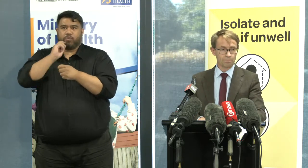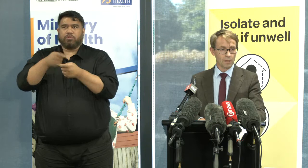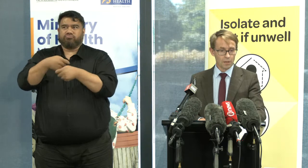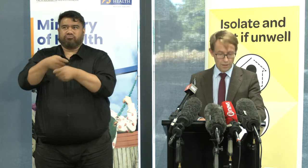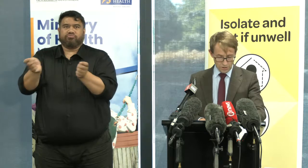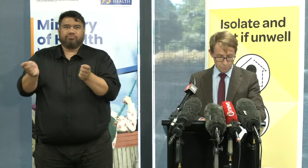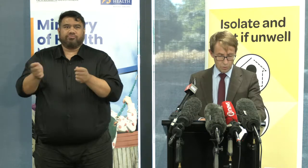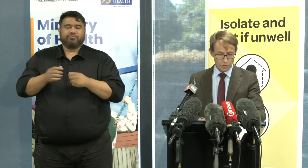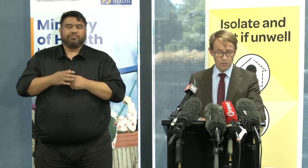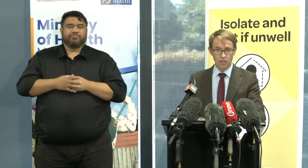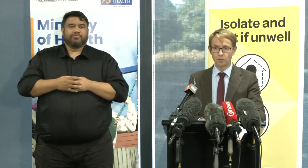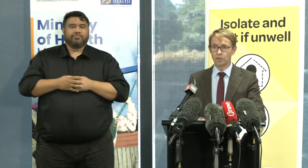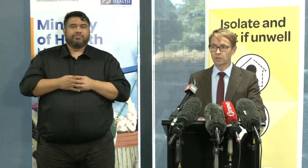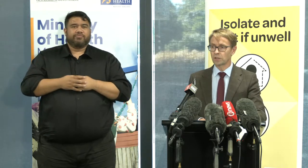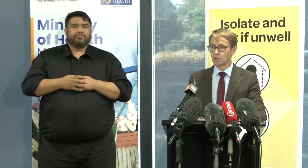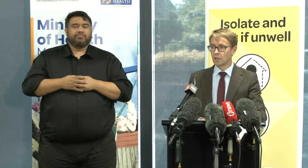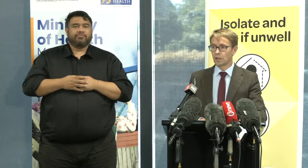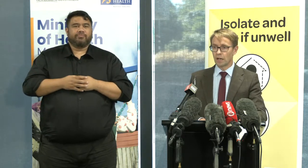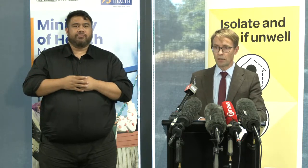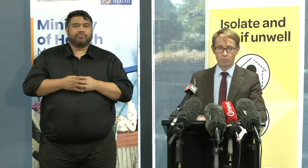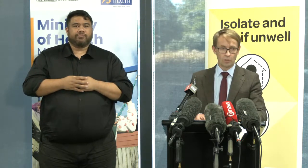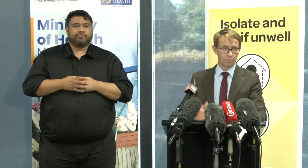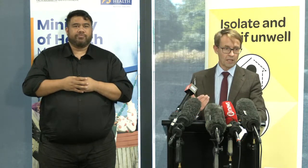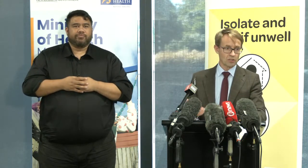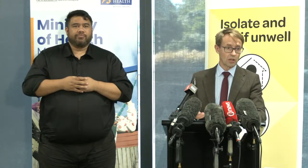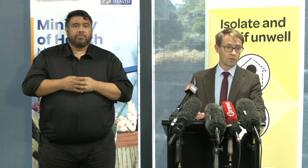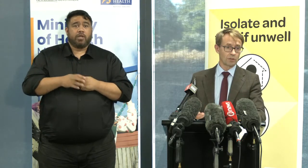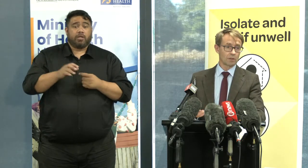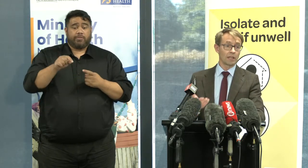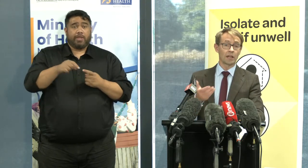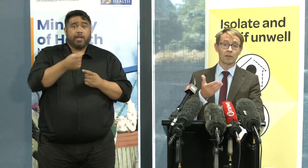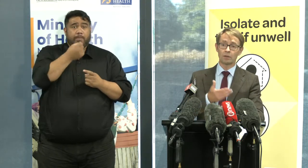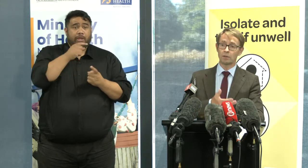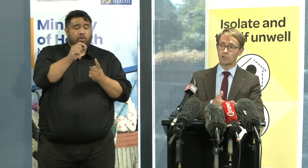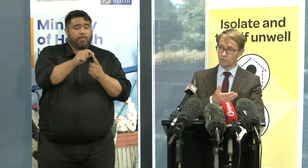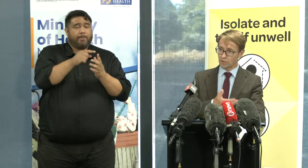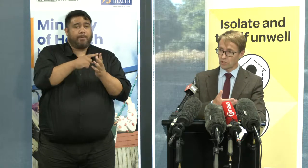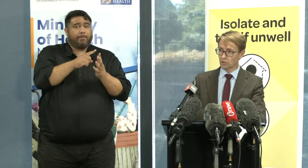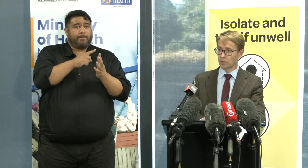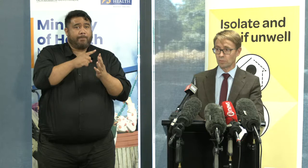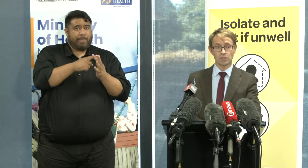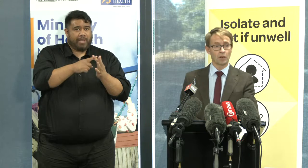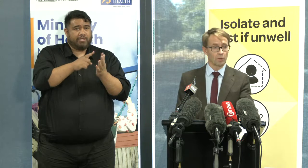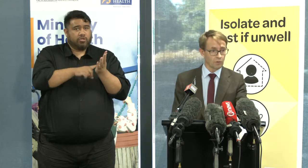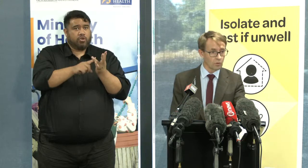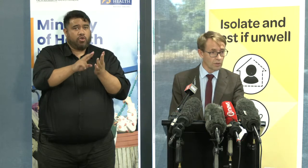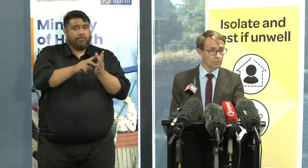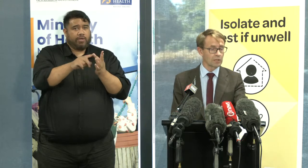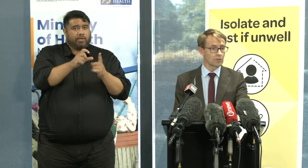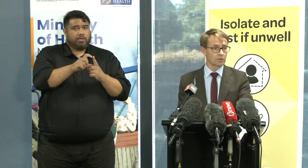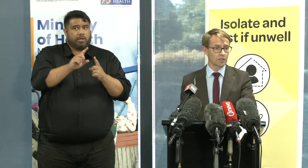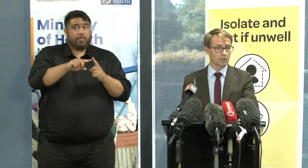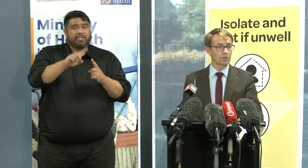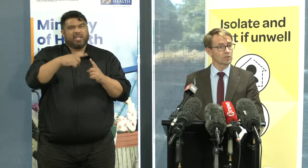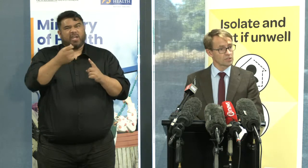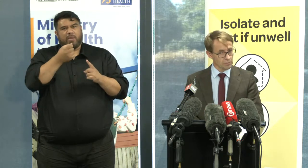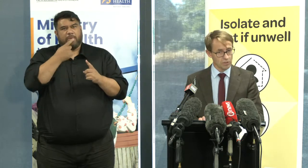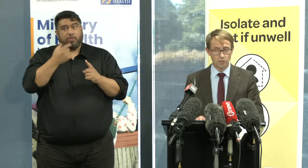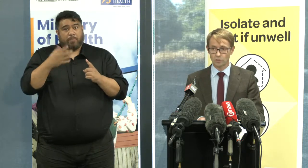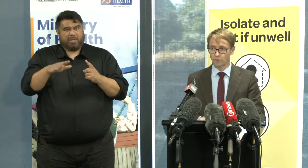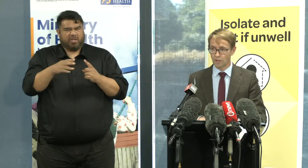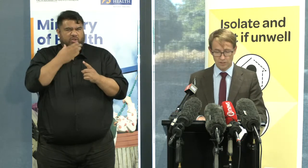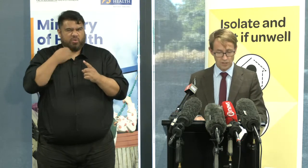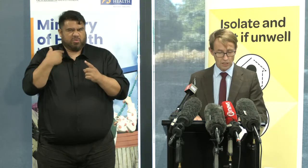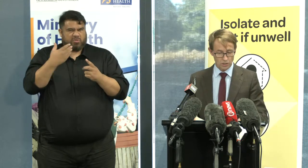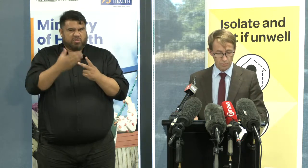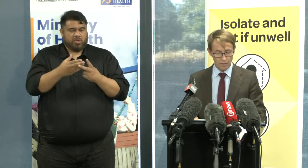Motu. It's important to note that both Paxlovid and other intravenous treatments that we've already been using are not a